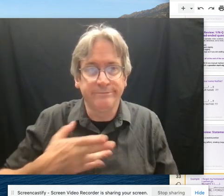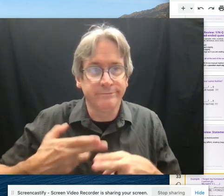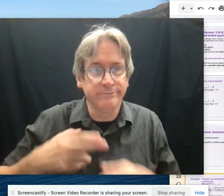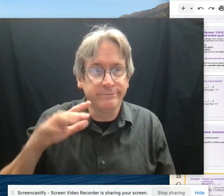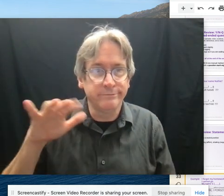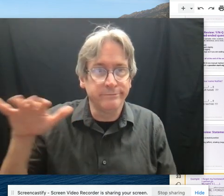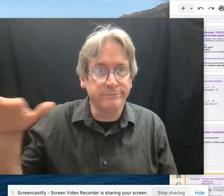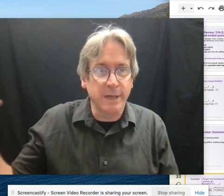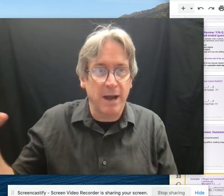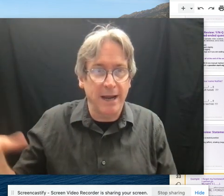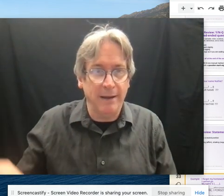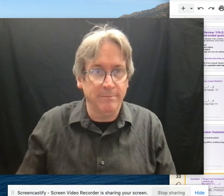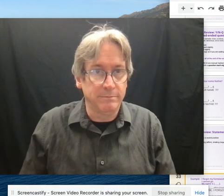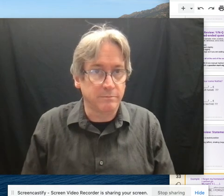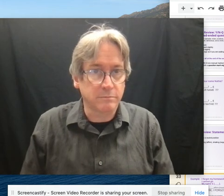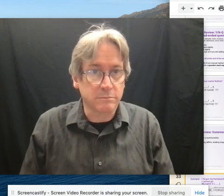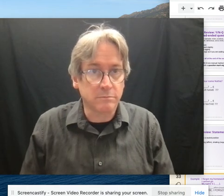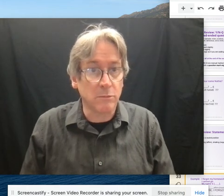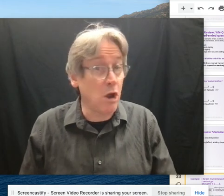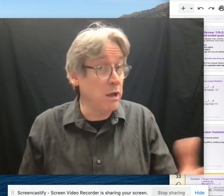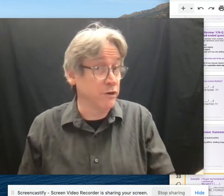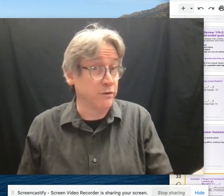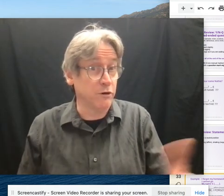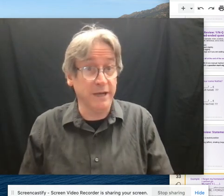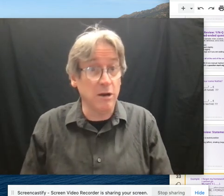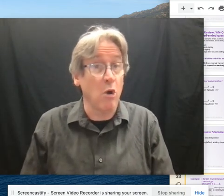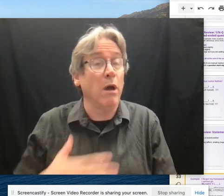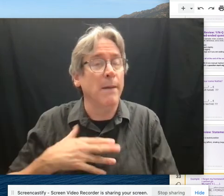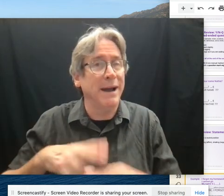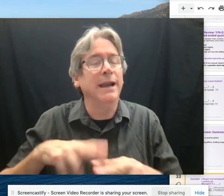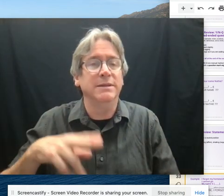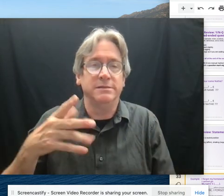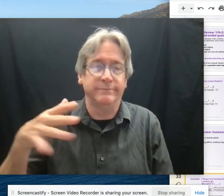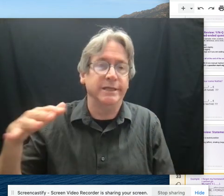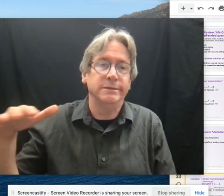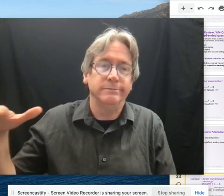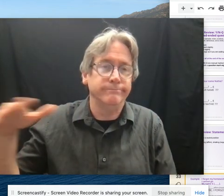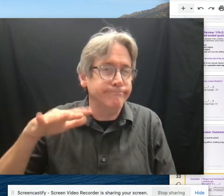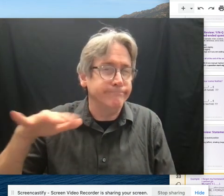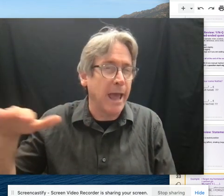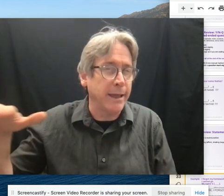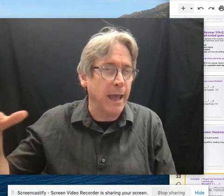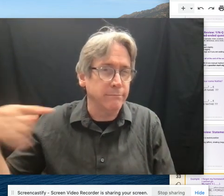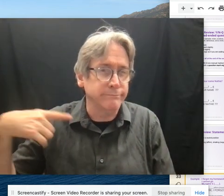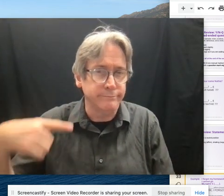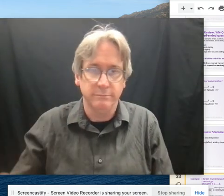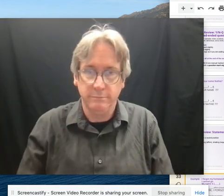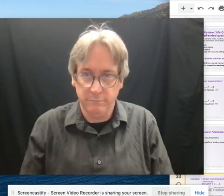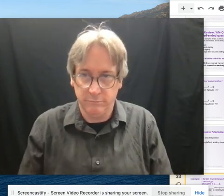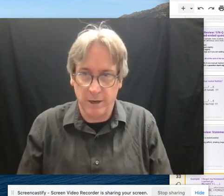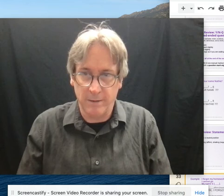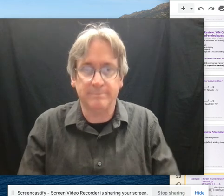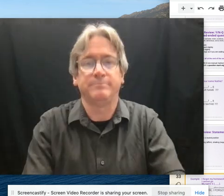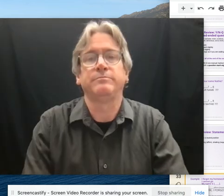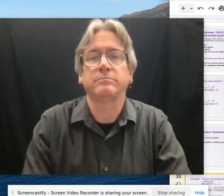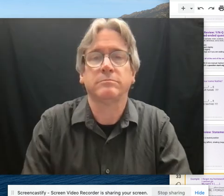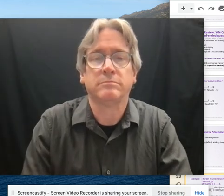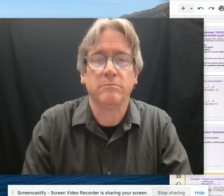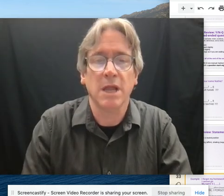Neutral. My name. If you're confirming it, oh, my name is this. Yeah. Right.